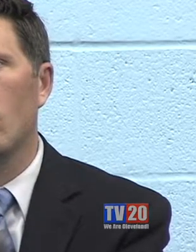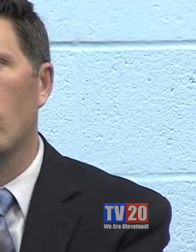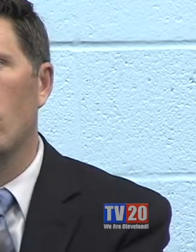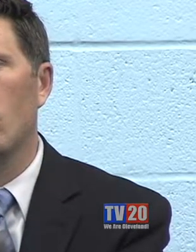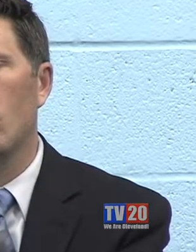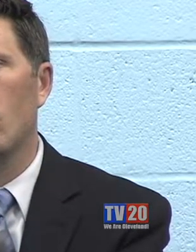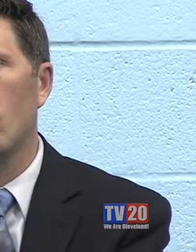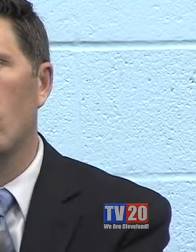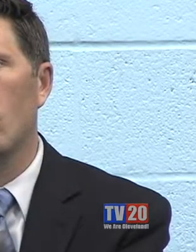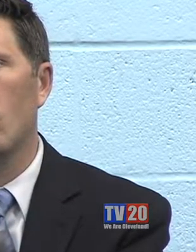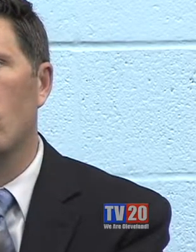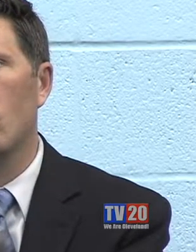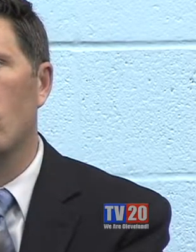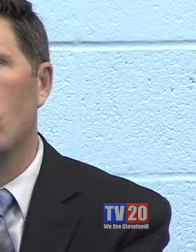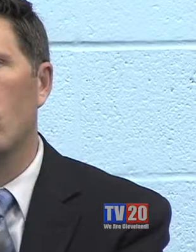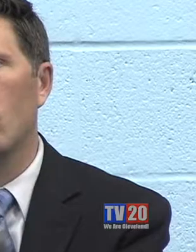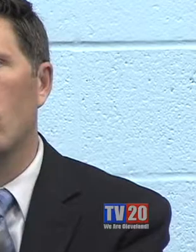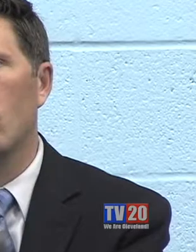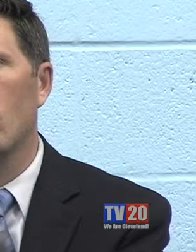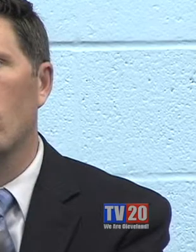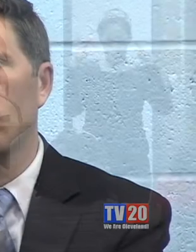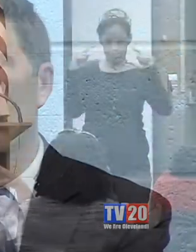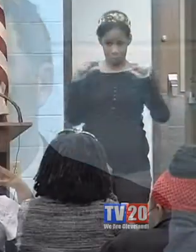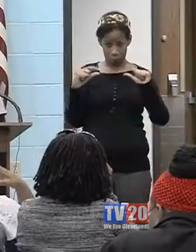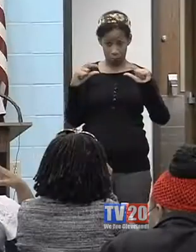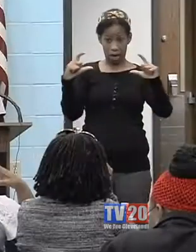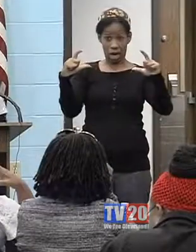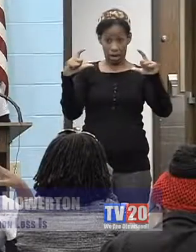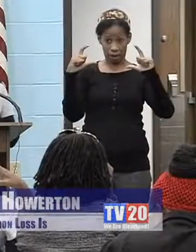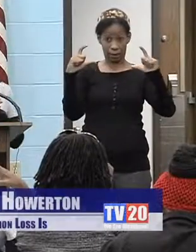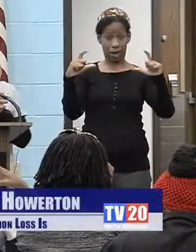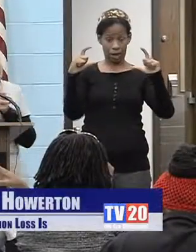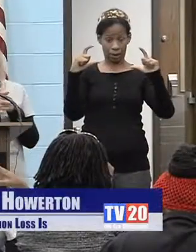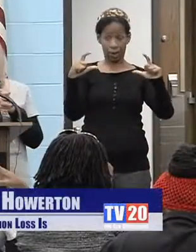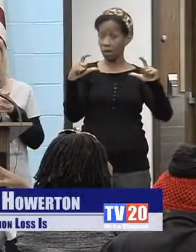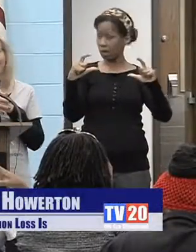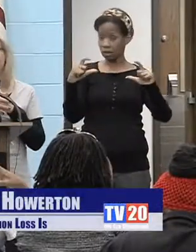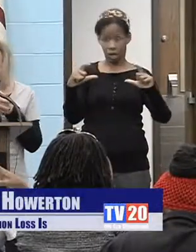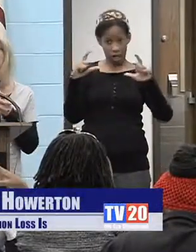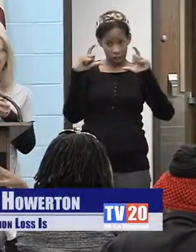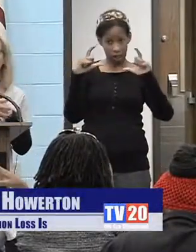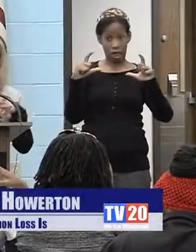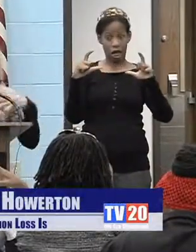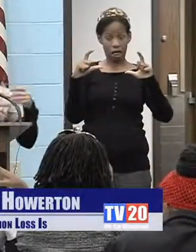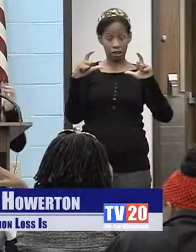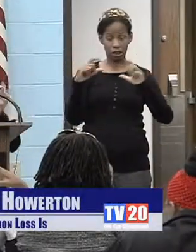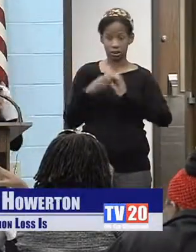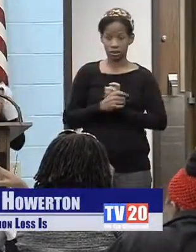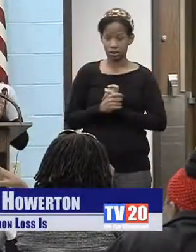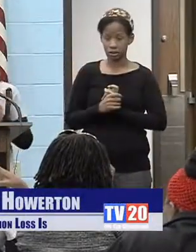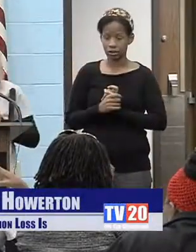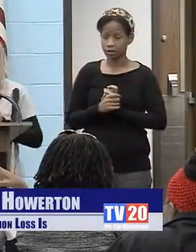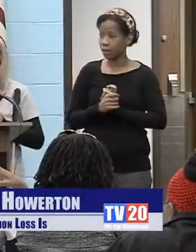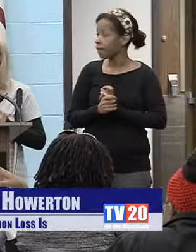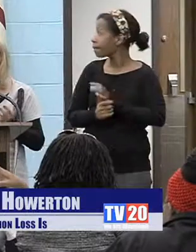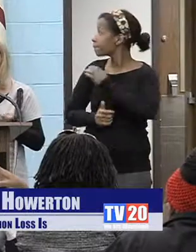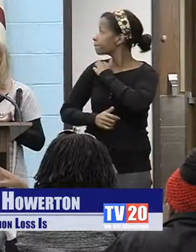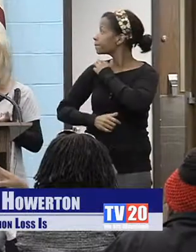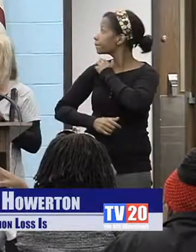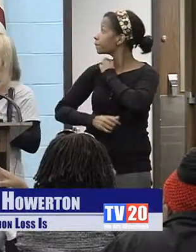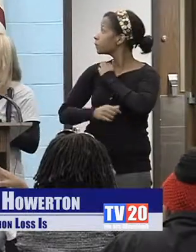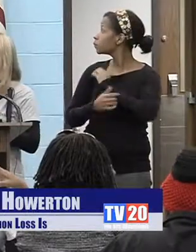Large print. Large print. Large print. What? Three times? Three times. Three